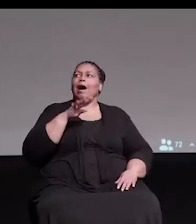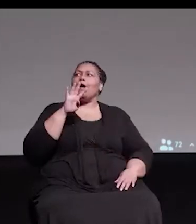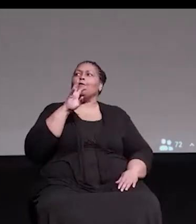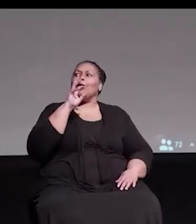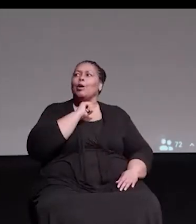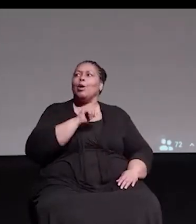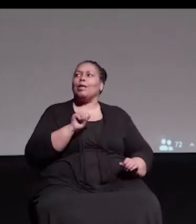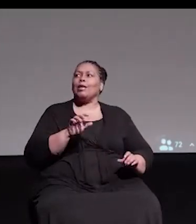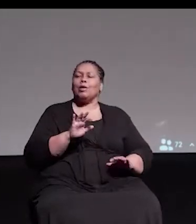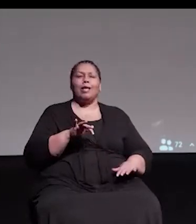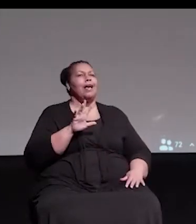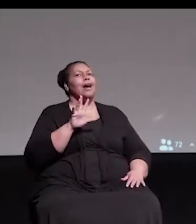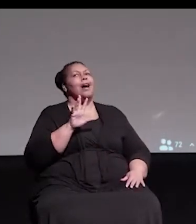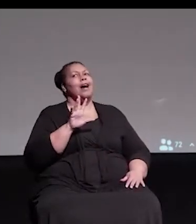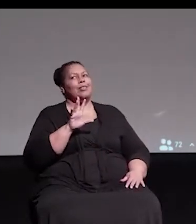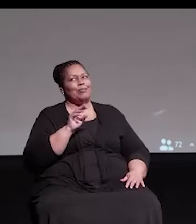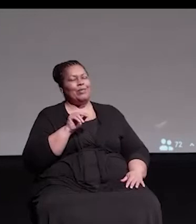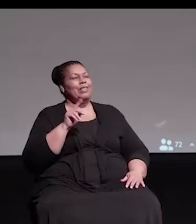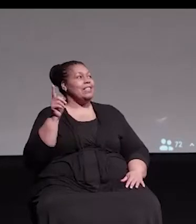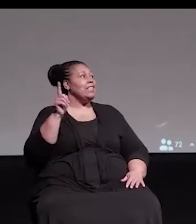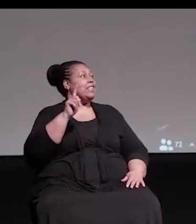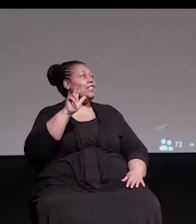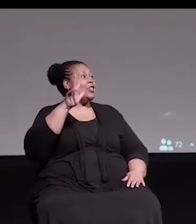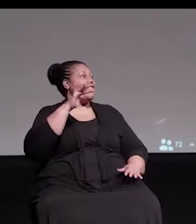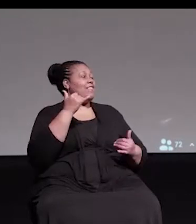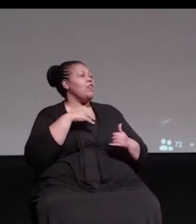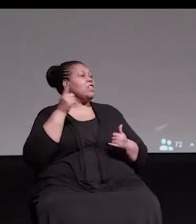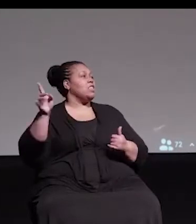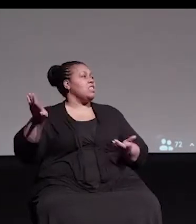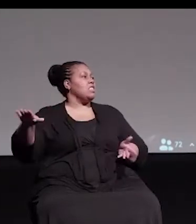No, he's about 35. He's dead to me now. So.